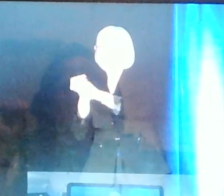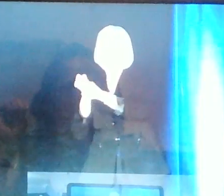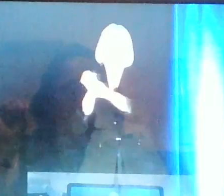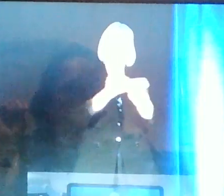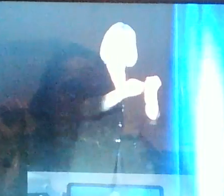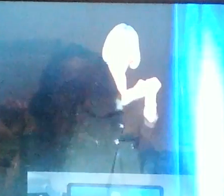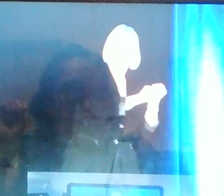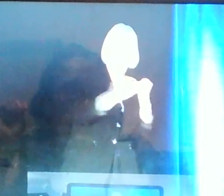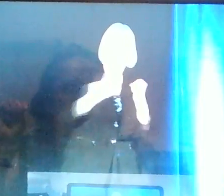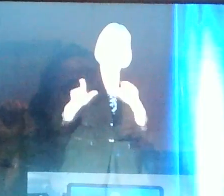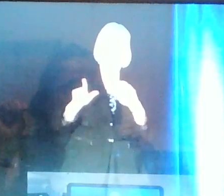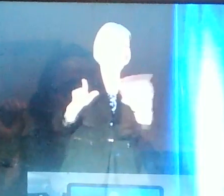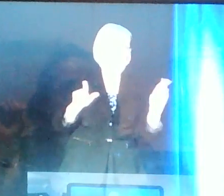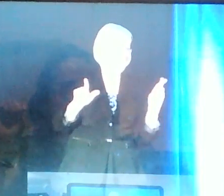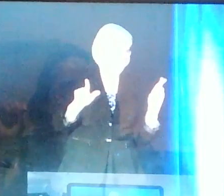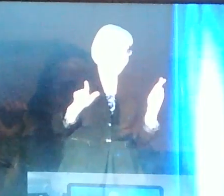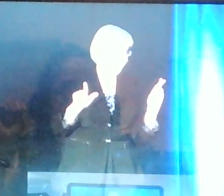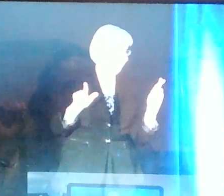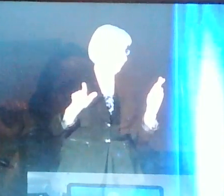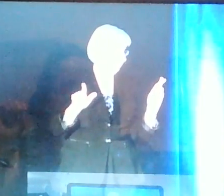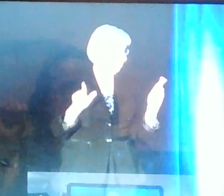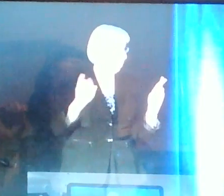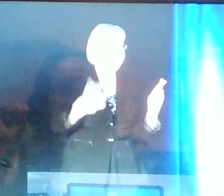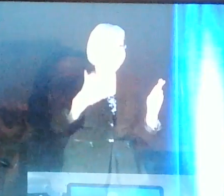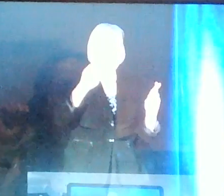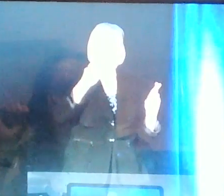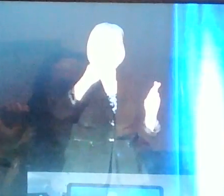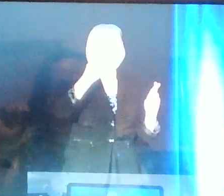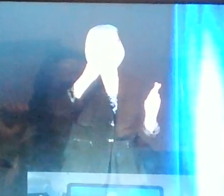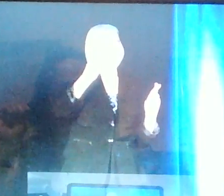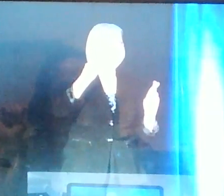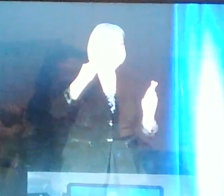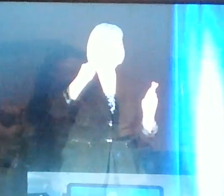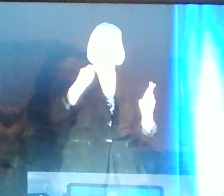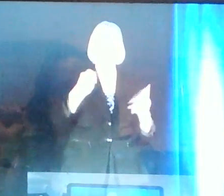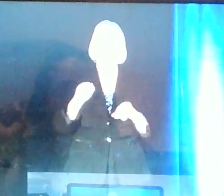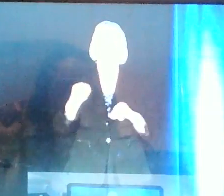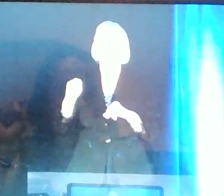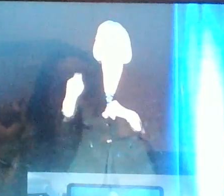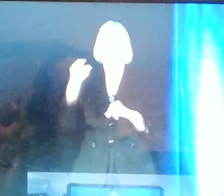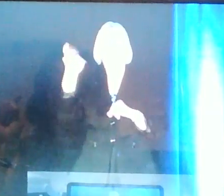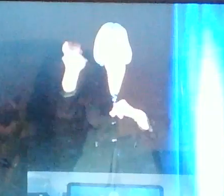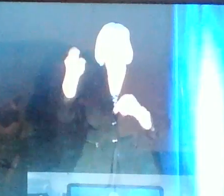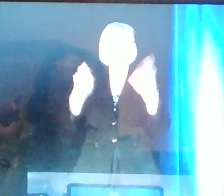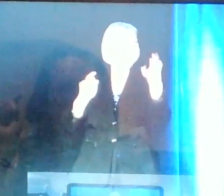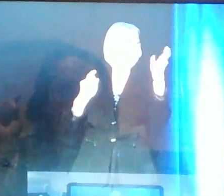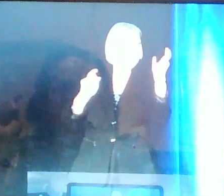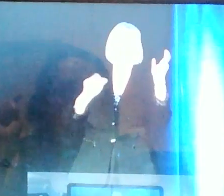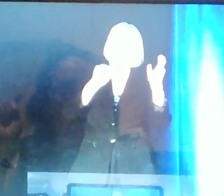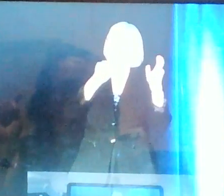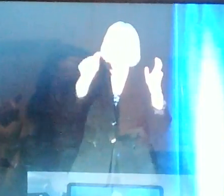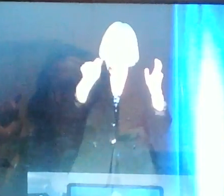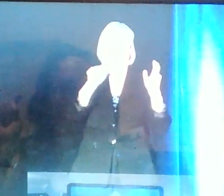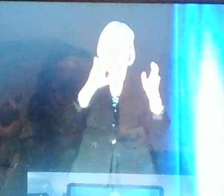Sometimes batters are really good on either their right or their left side. That's very common to be good on